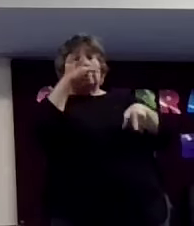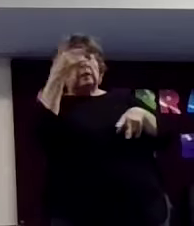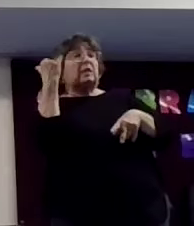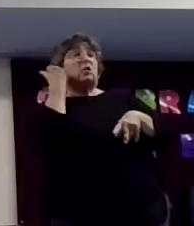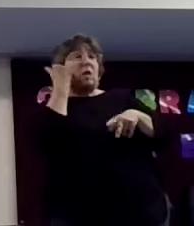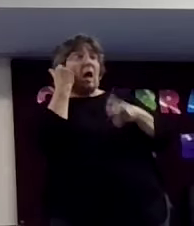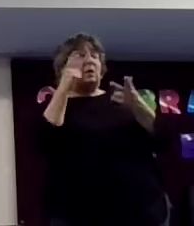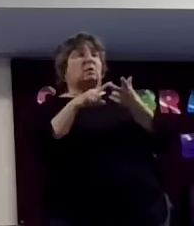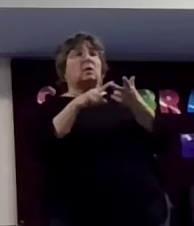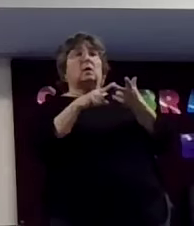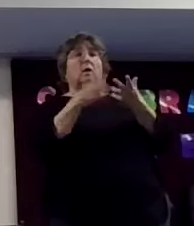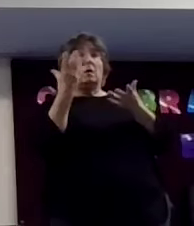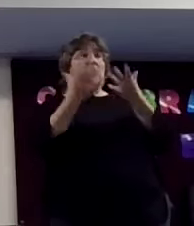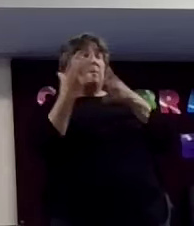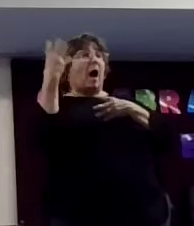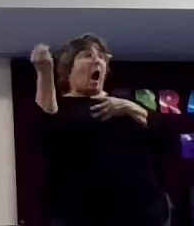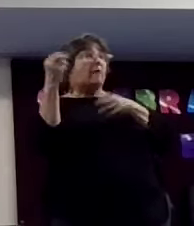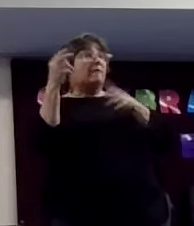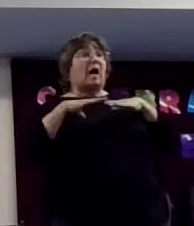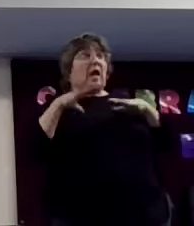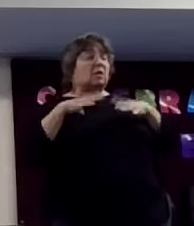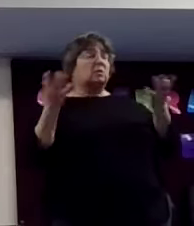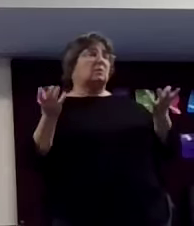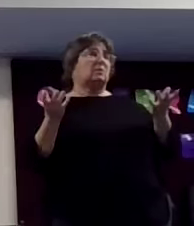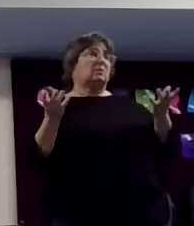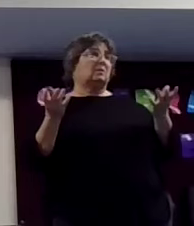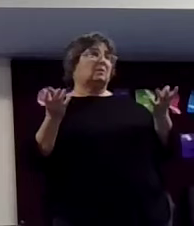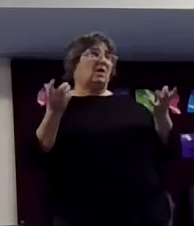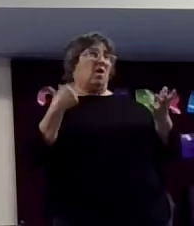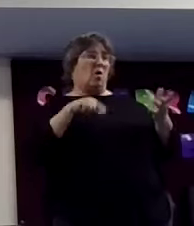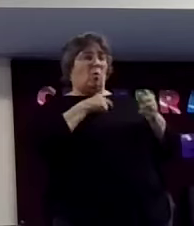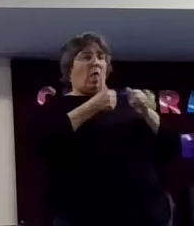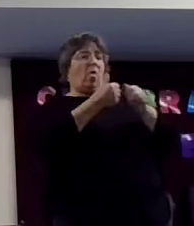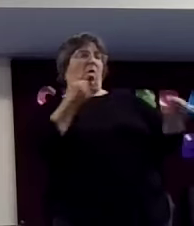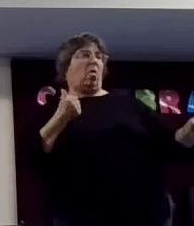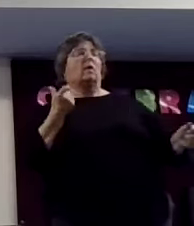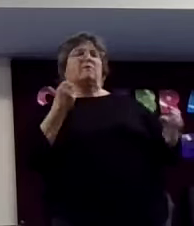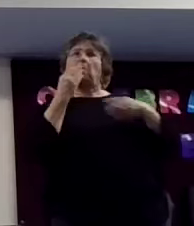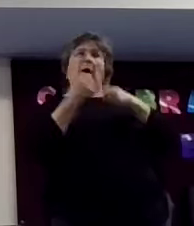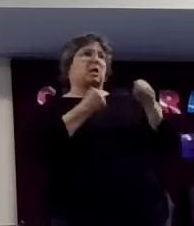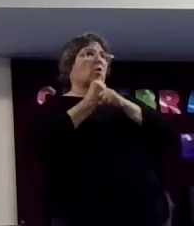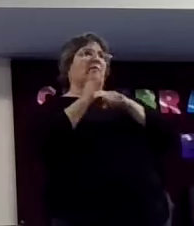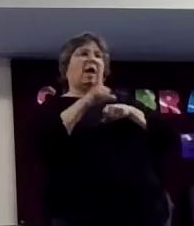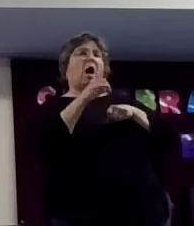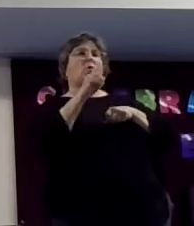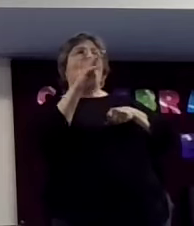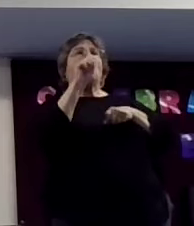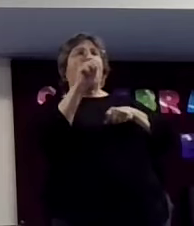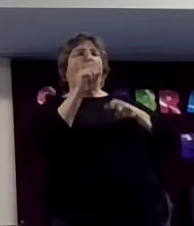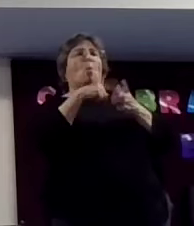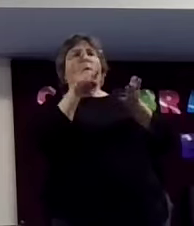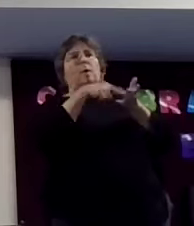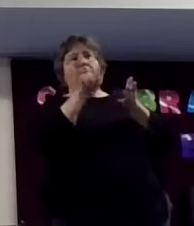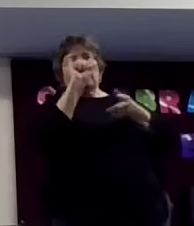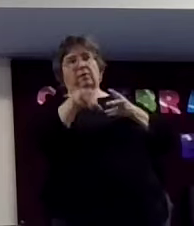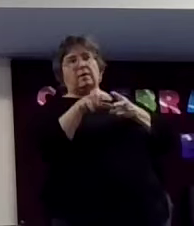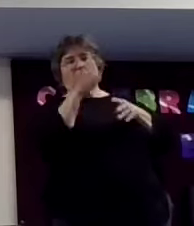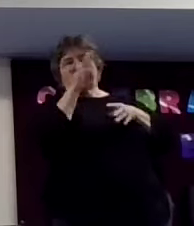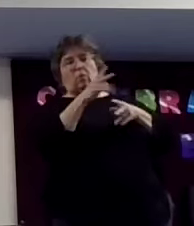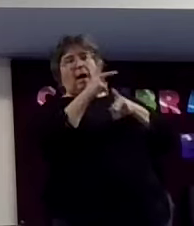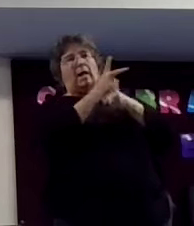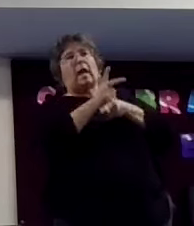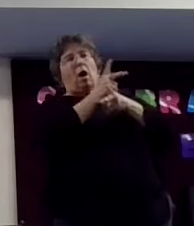to the dentist, maybe, go on a vacation. So we fell behind under many years of Cuomo on what we pay, the